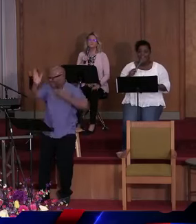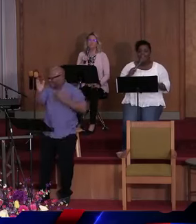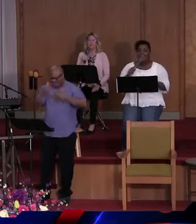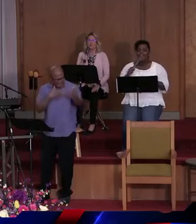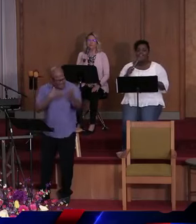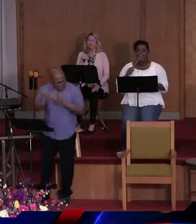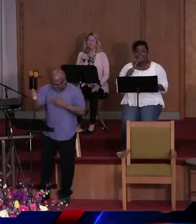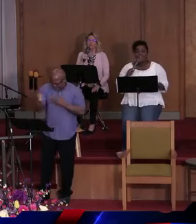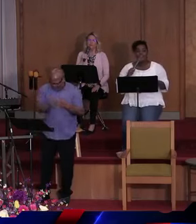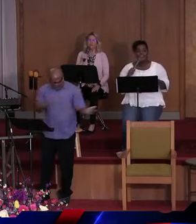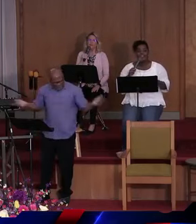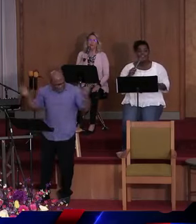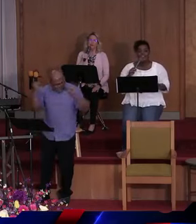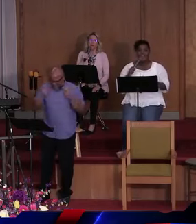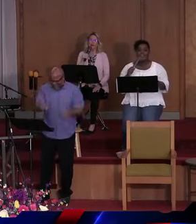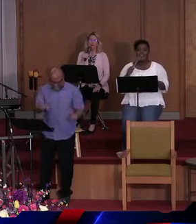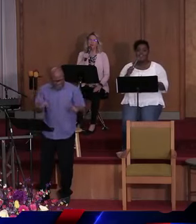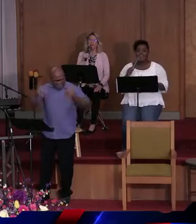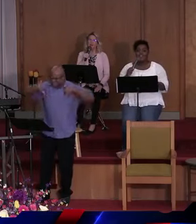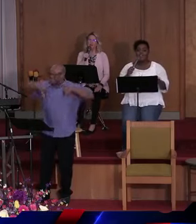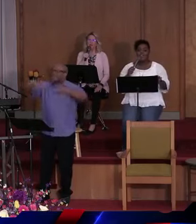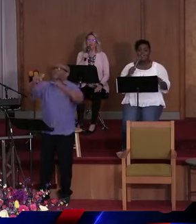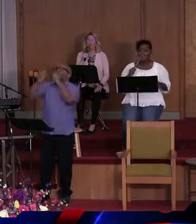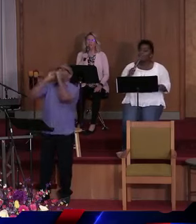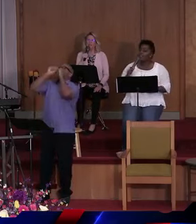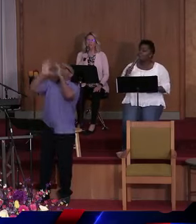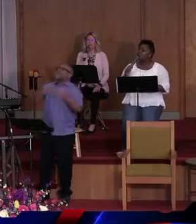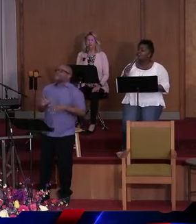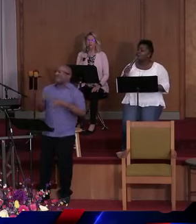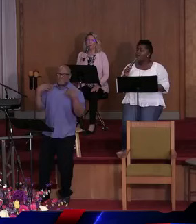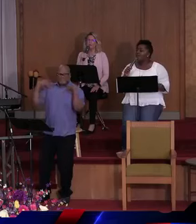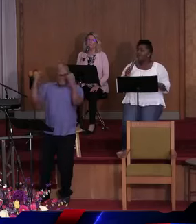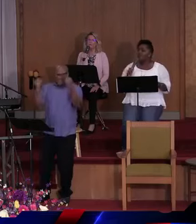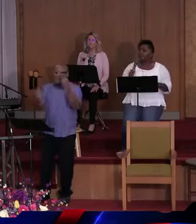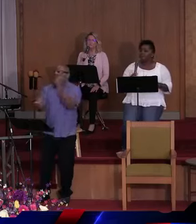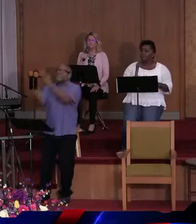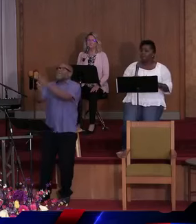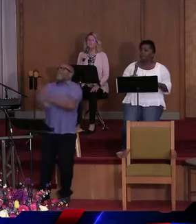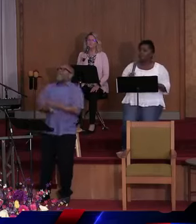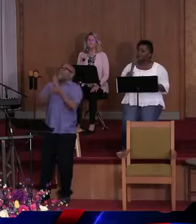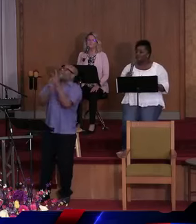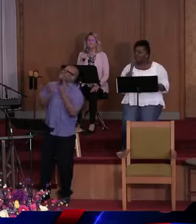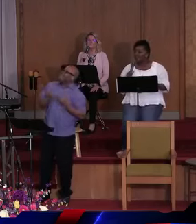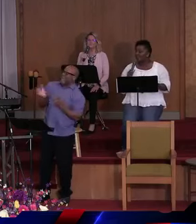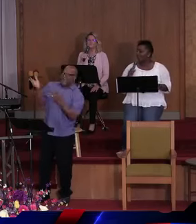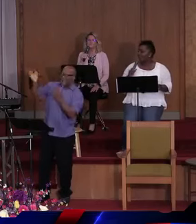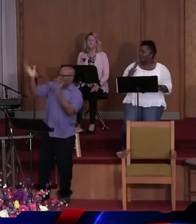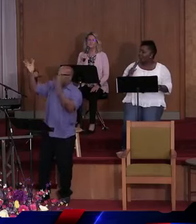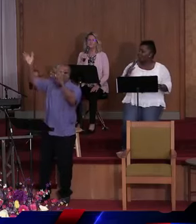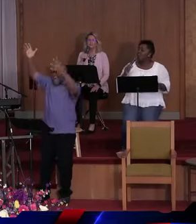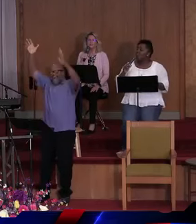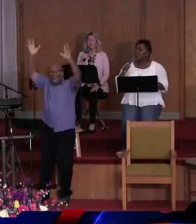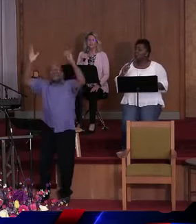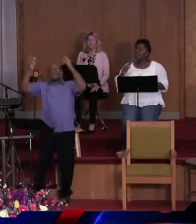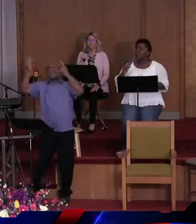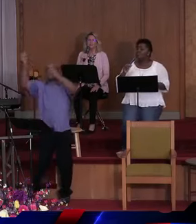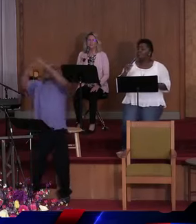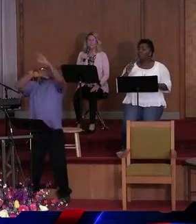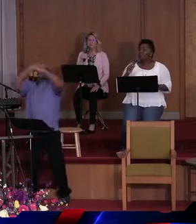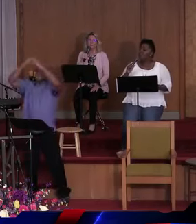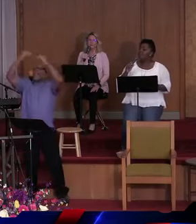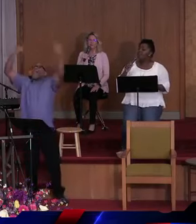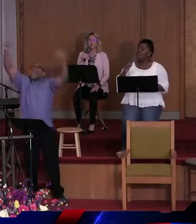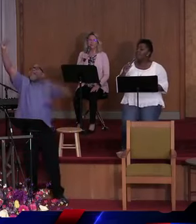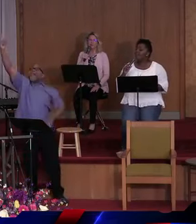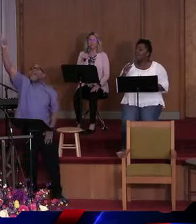higher and higher and higher and higher. Mama Patty, you said we gotta praise our way through. So you came from heaven. You